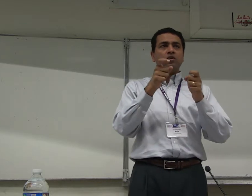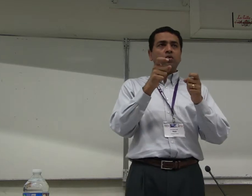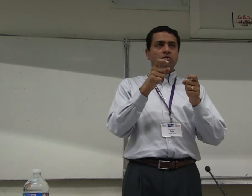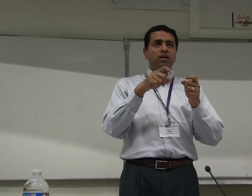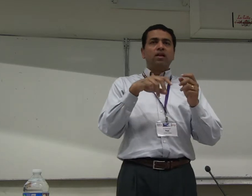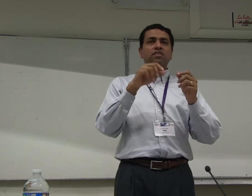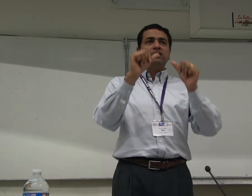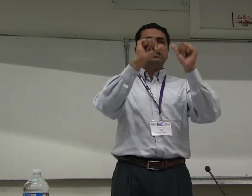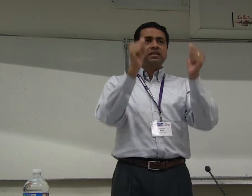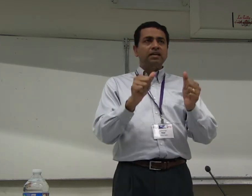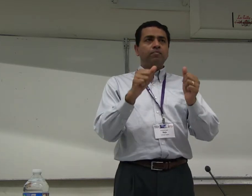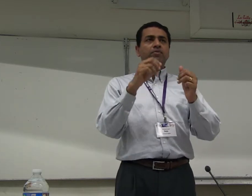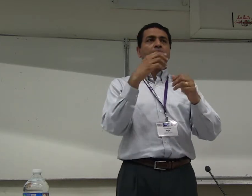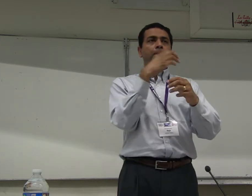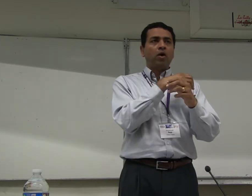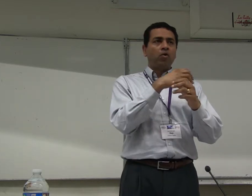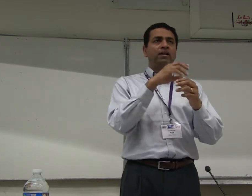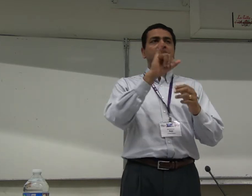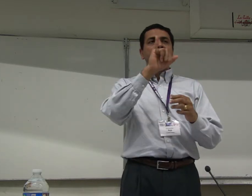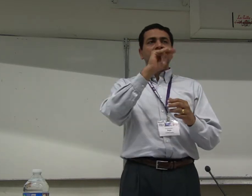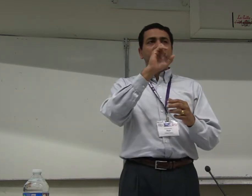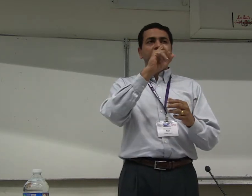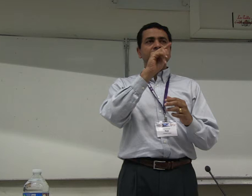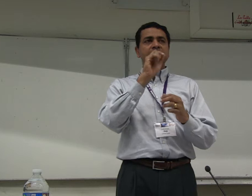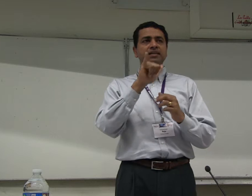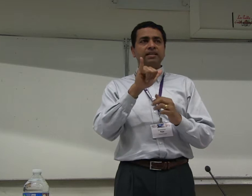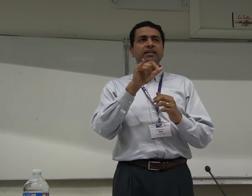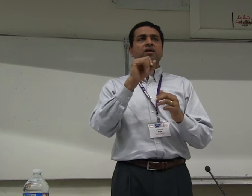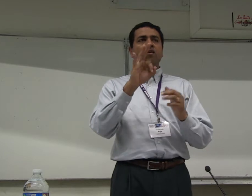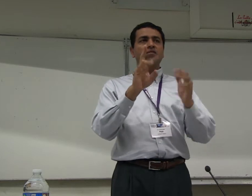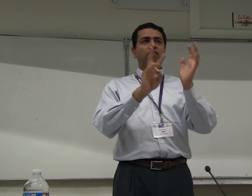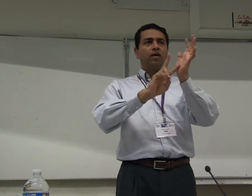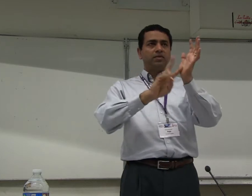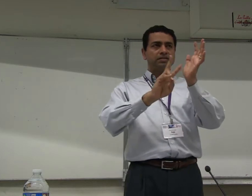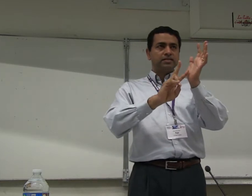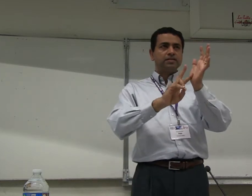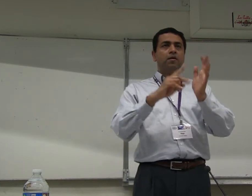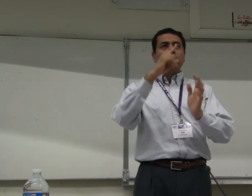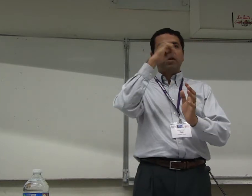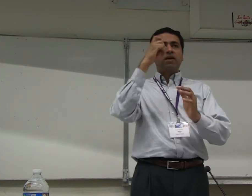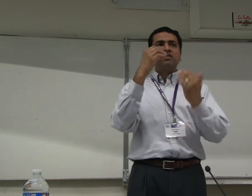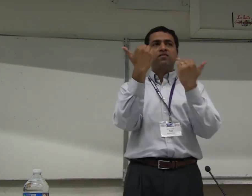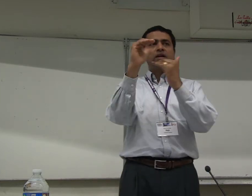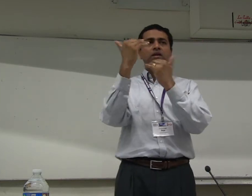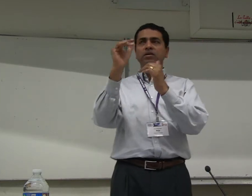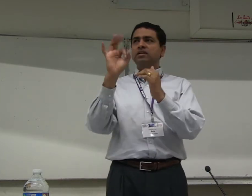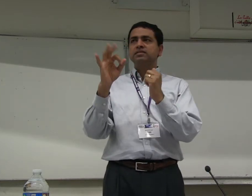We weren't able to control the shape and the power and the intensity of the vibrations. We were only able to